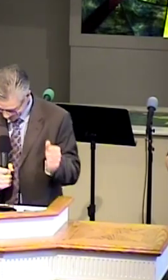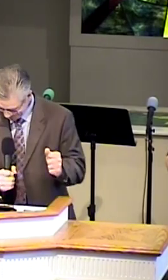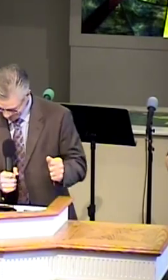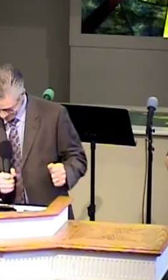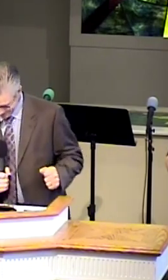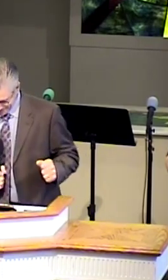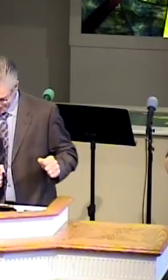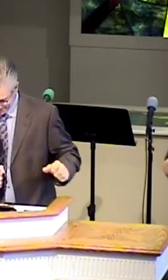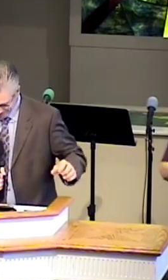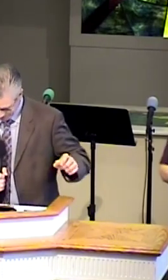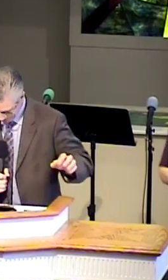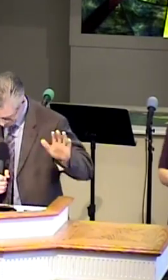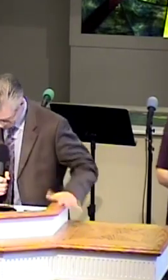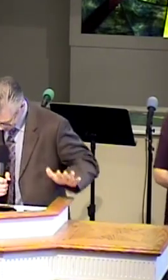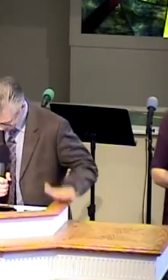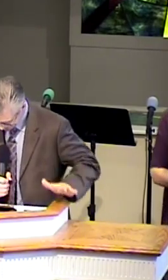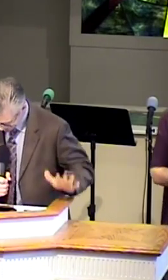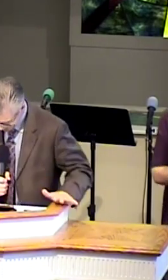Yeah.